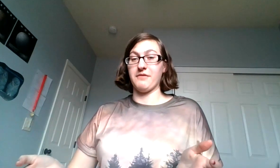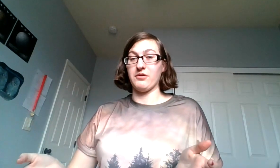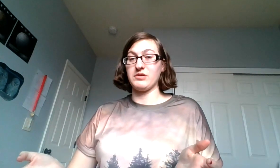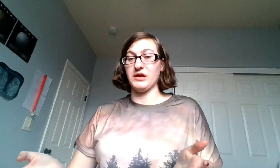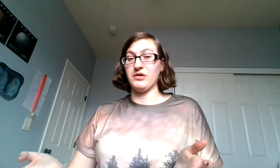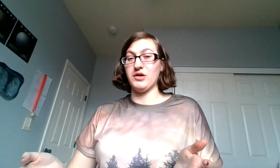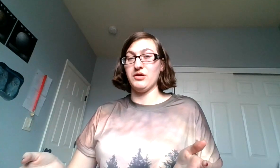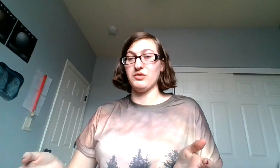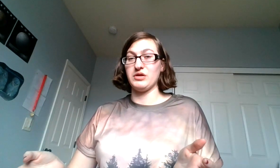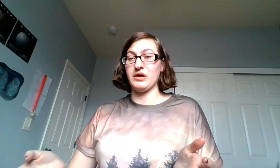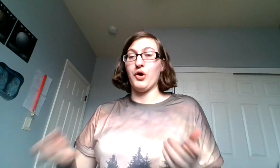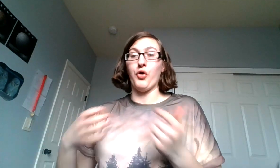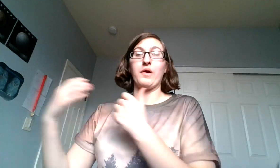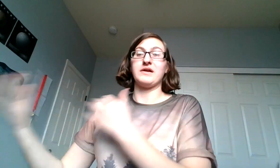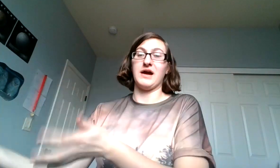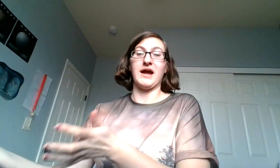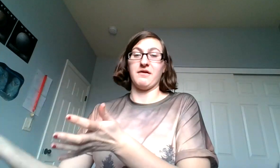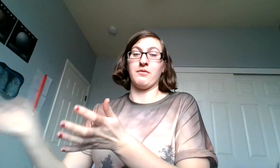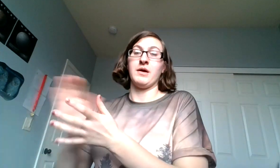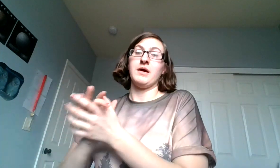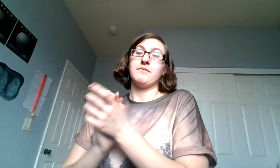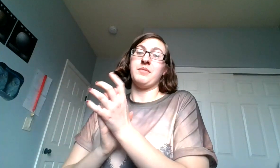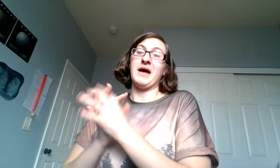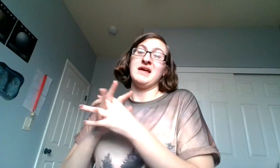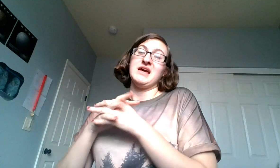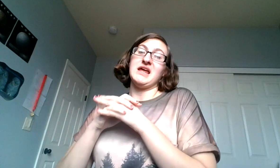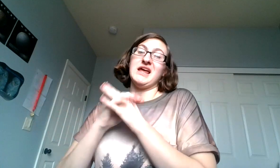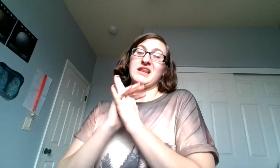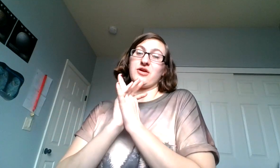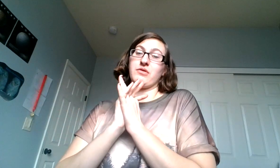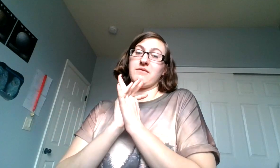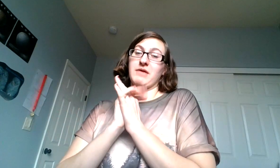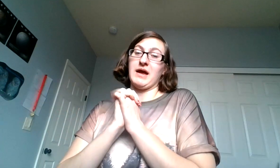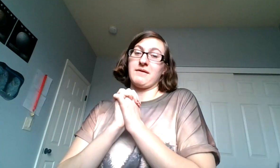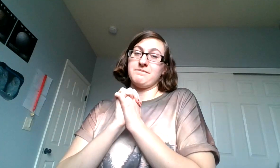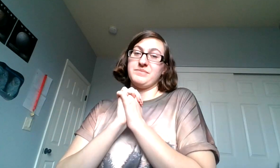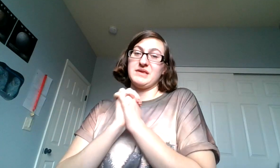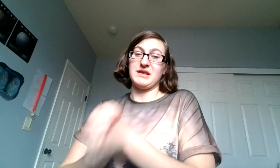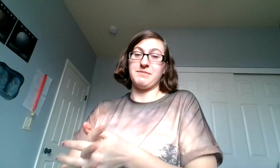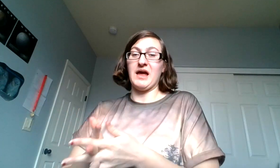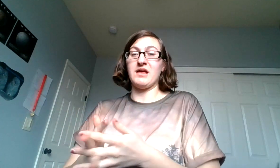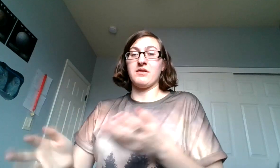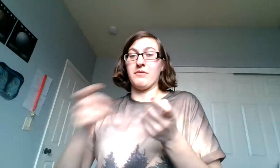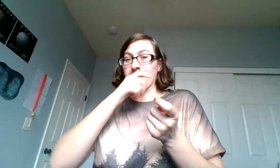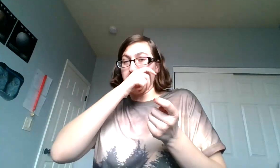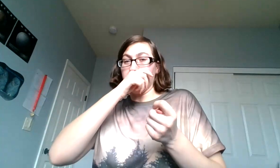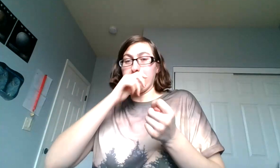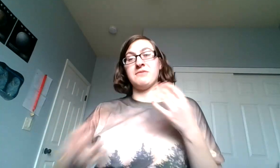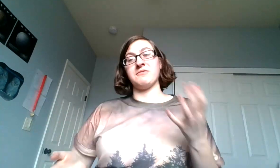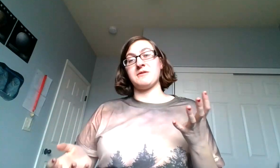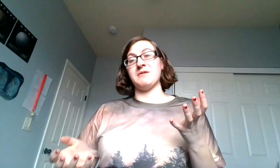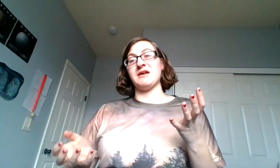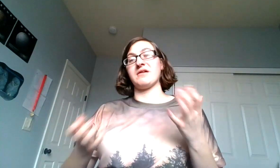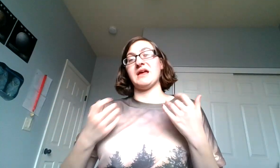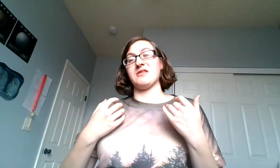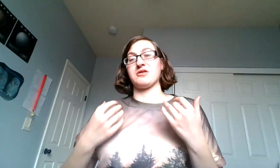you use or your iPhone. But it's only like, depends, like different speaker is good